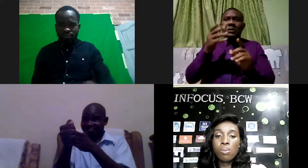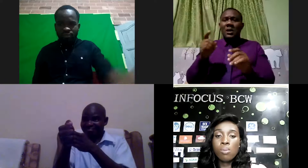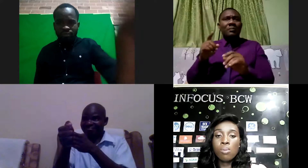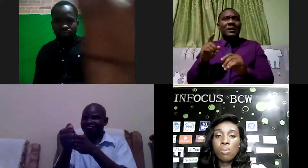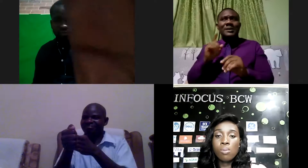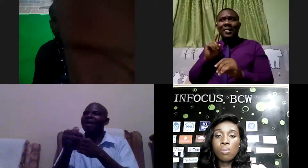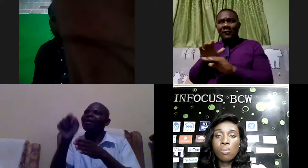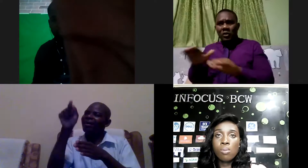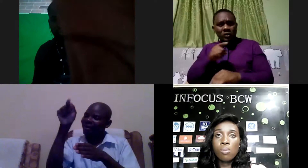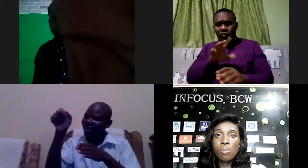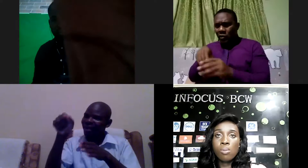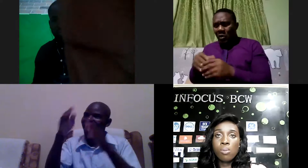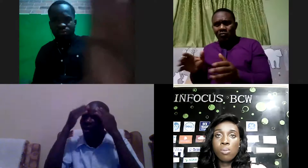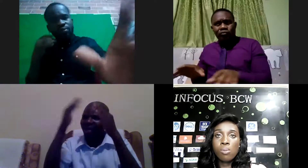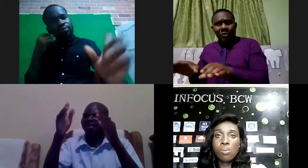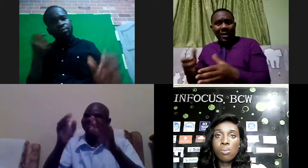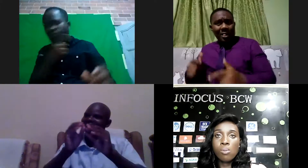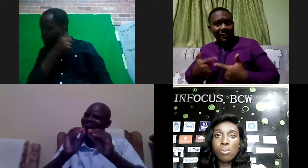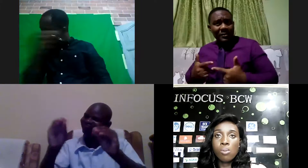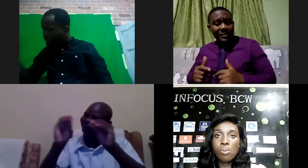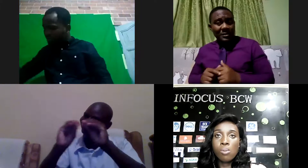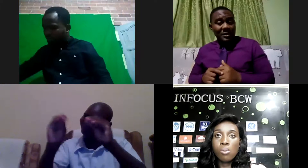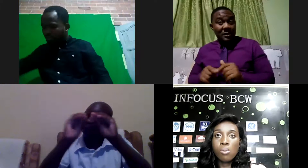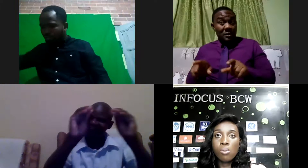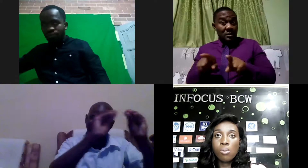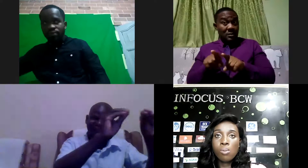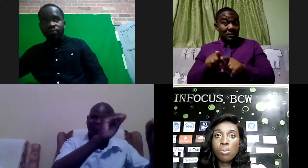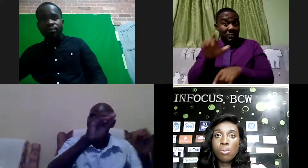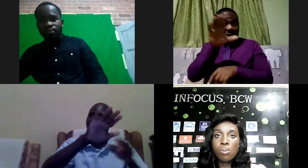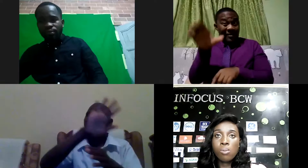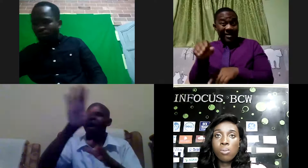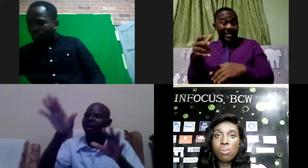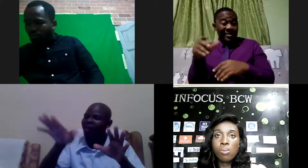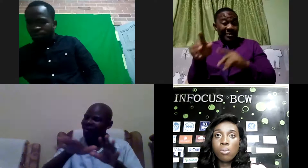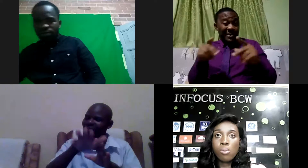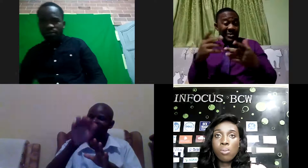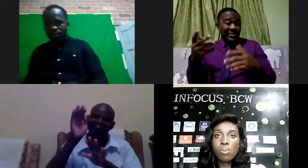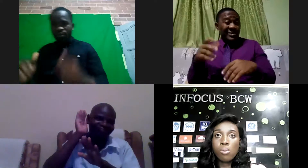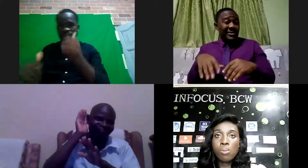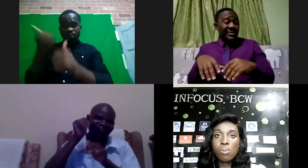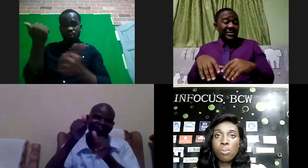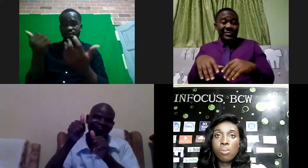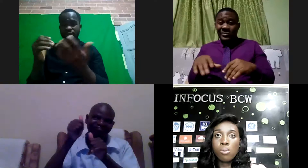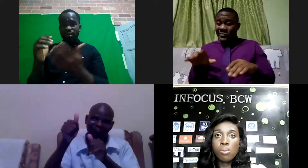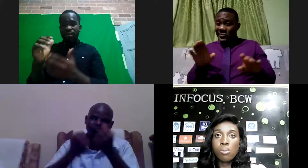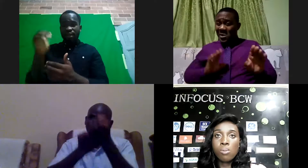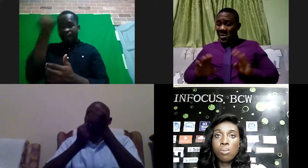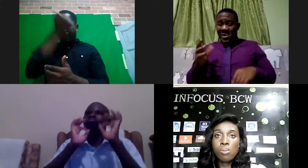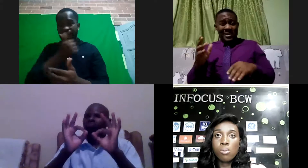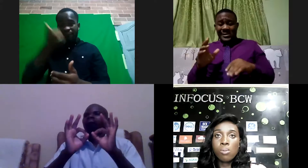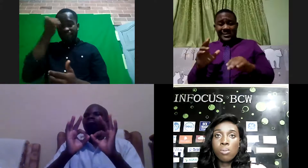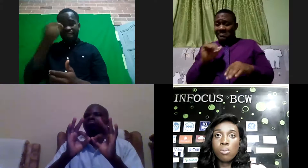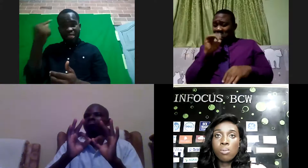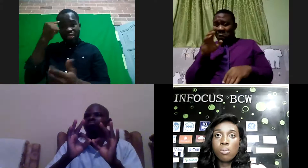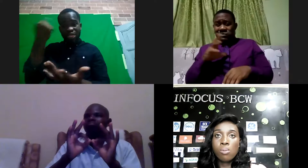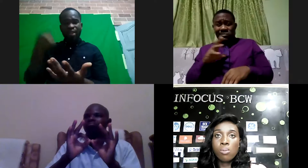Most of the Africans like cultural practices. I think we have some